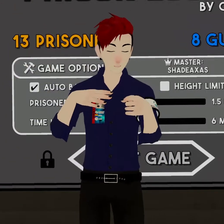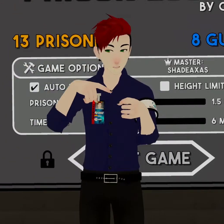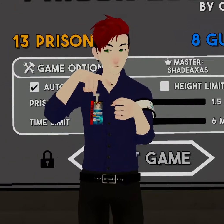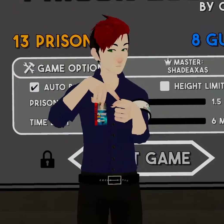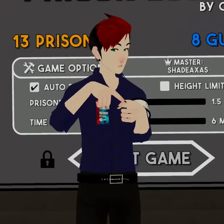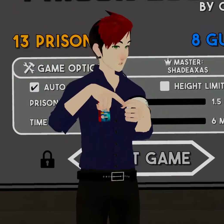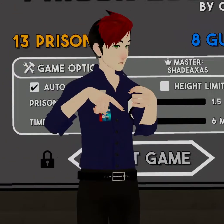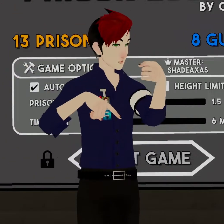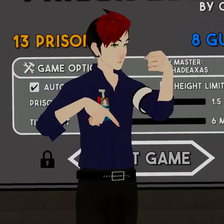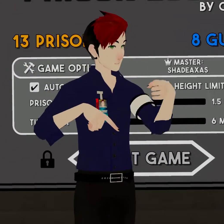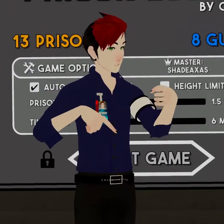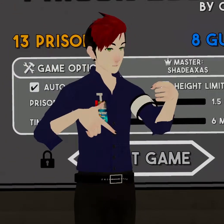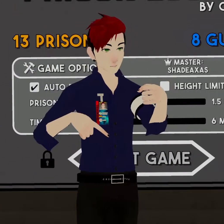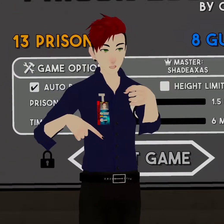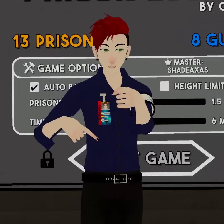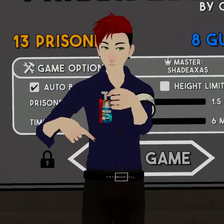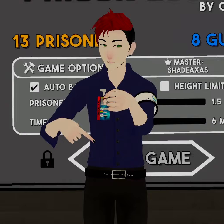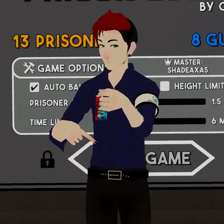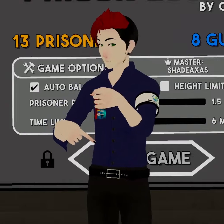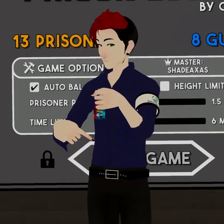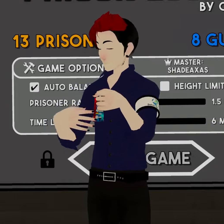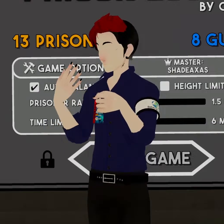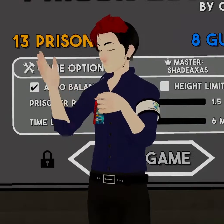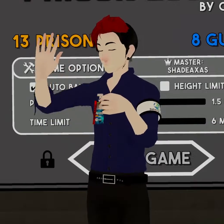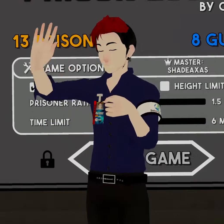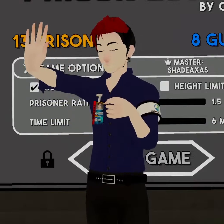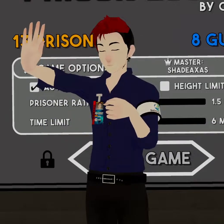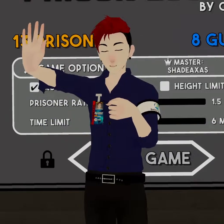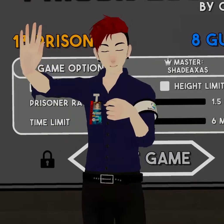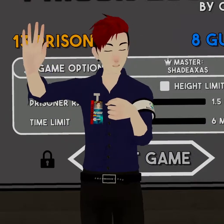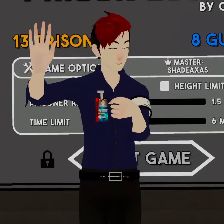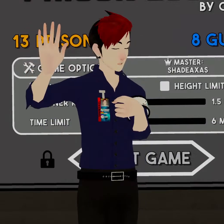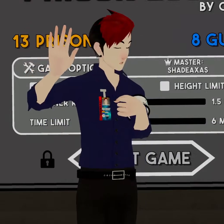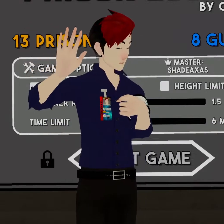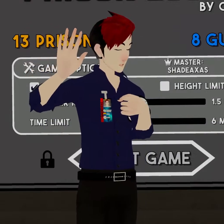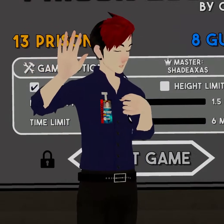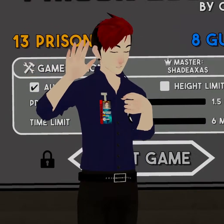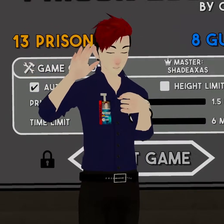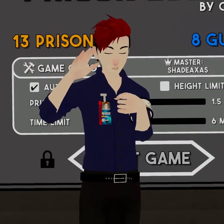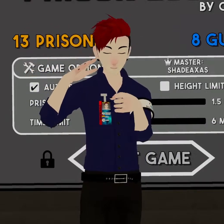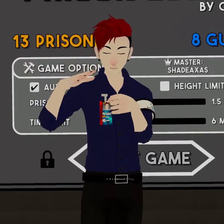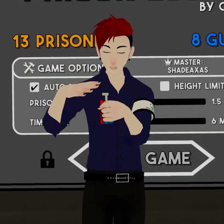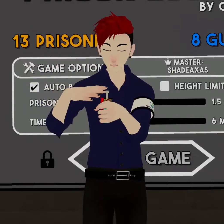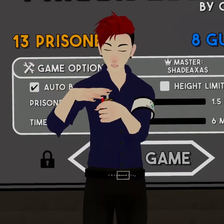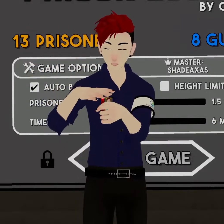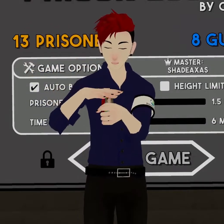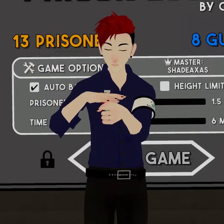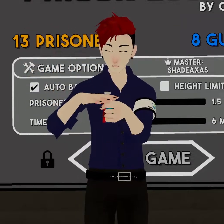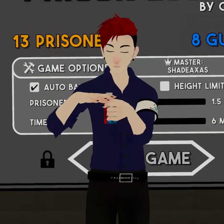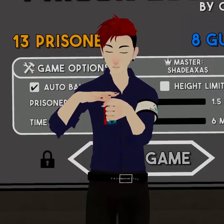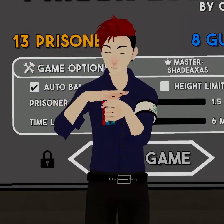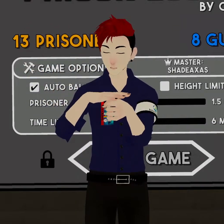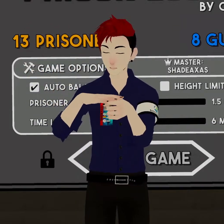Area. So that is a flat fist. I'm going to take an open hand, open 5 hand on top of it and rub it on